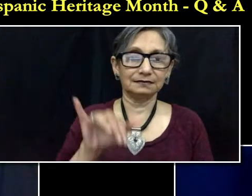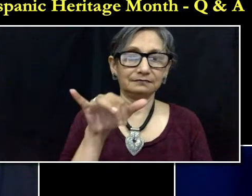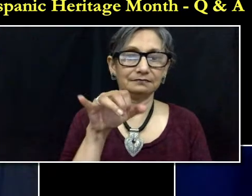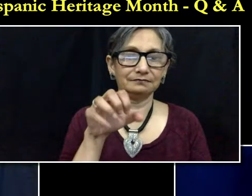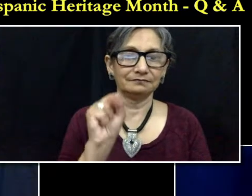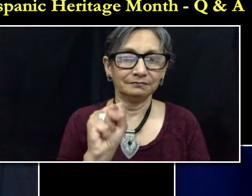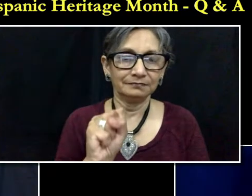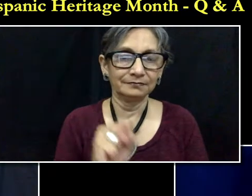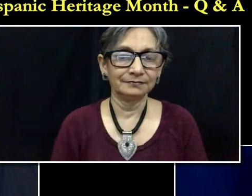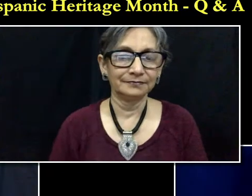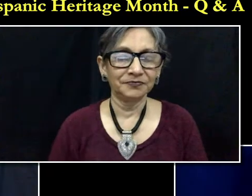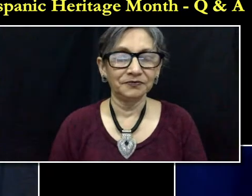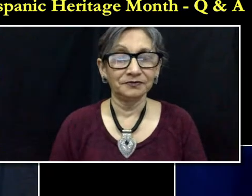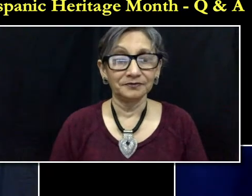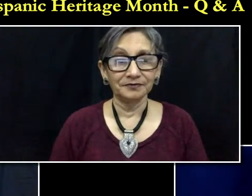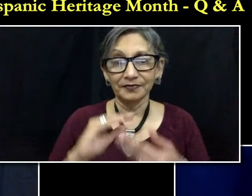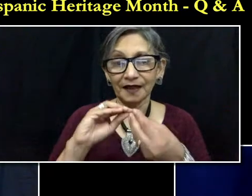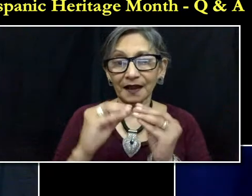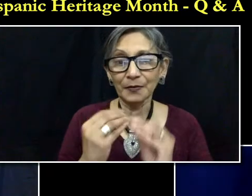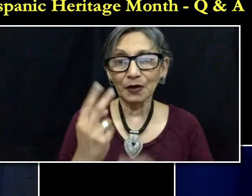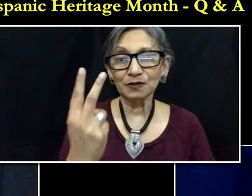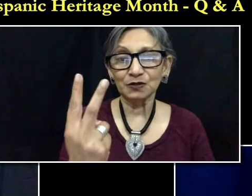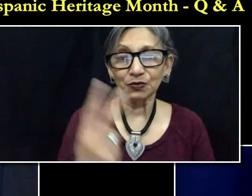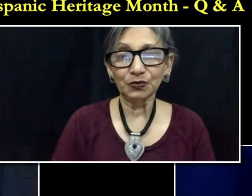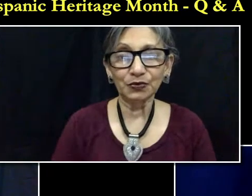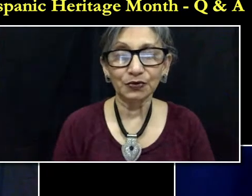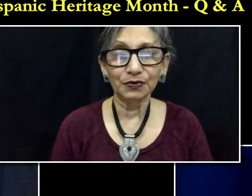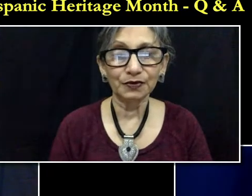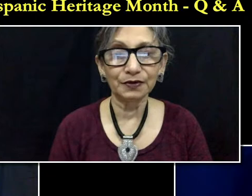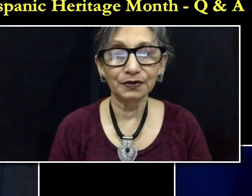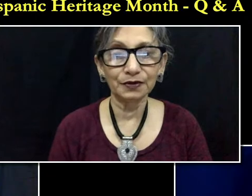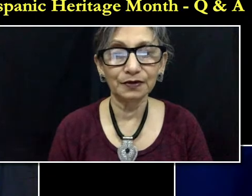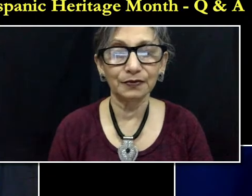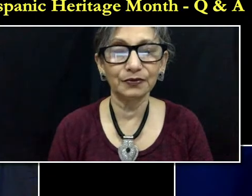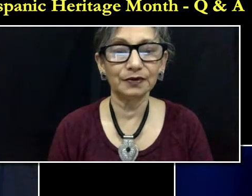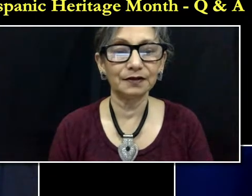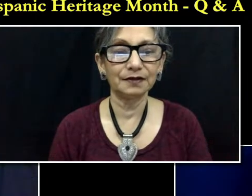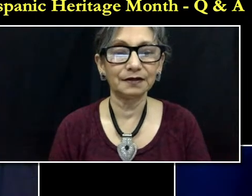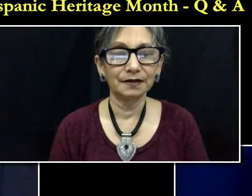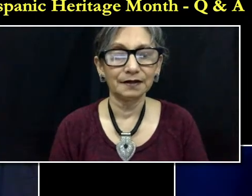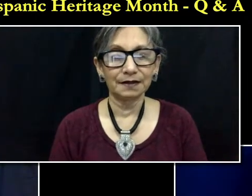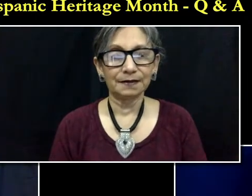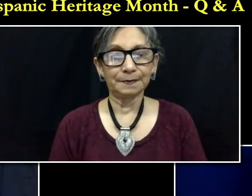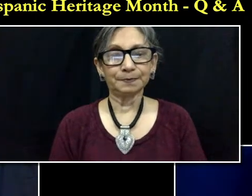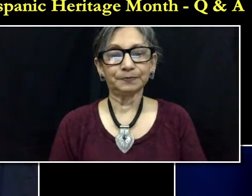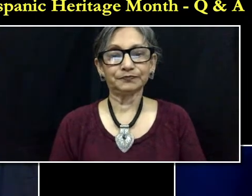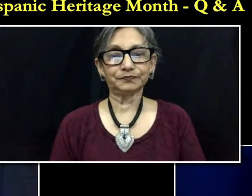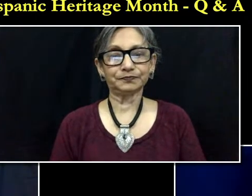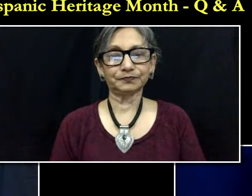Yes, definitely, Kavita here. Definitely. It's definitely a benefit to those children. Agreed. Second question.